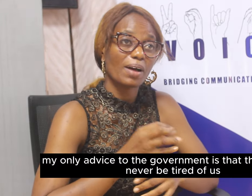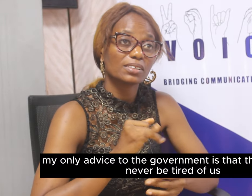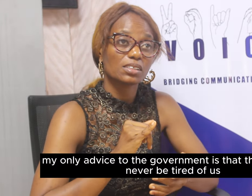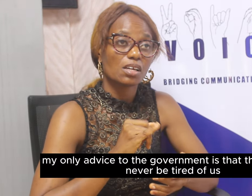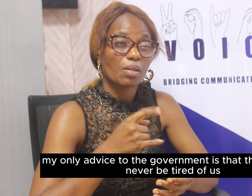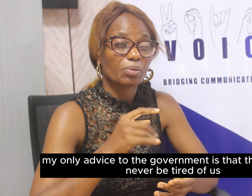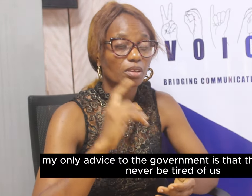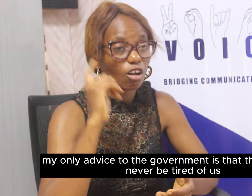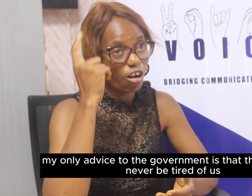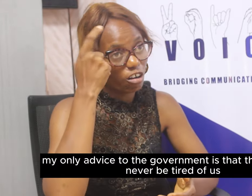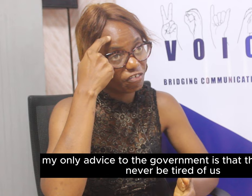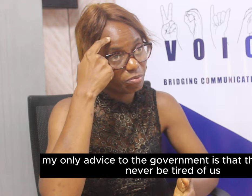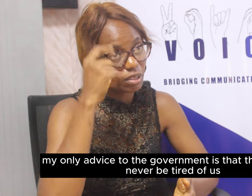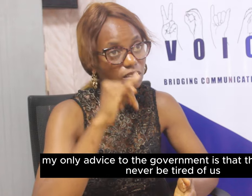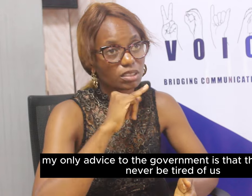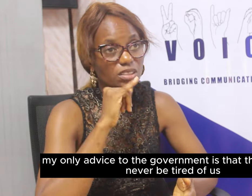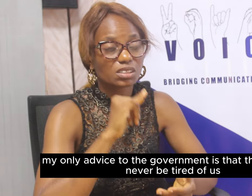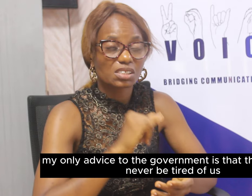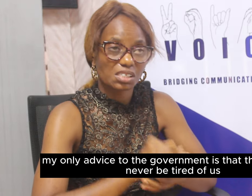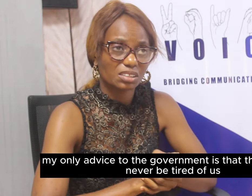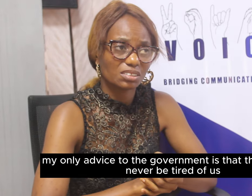body. They cosmic with them.